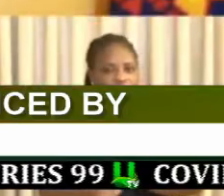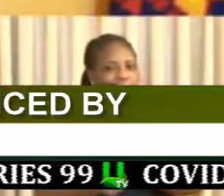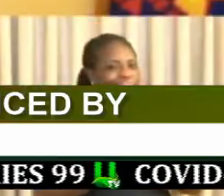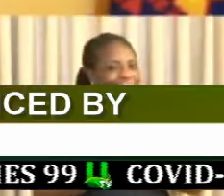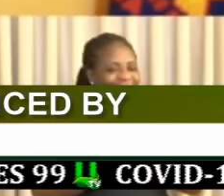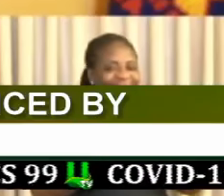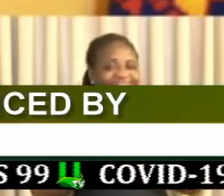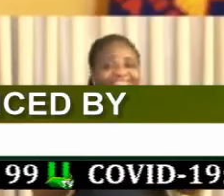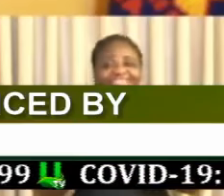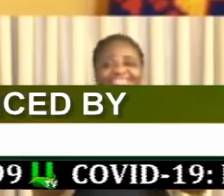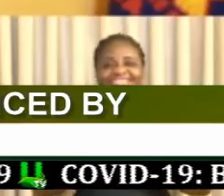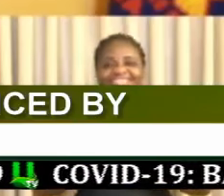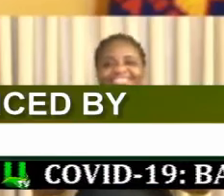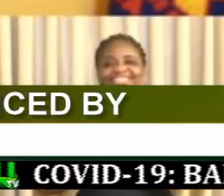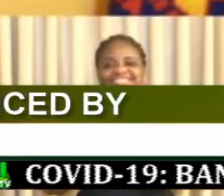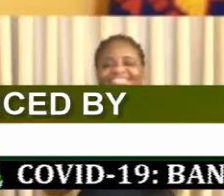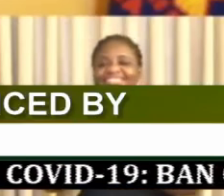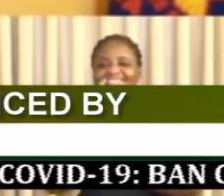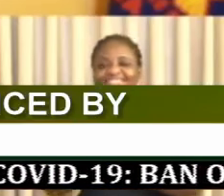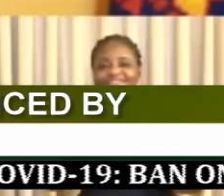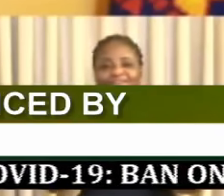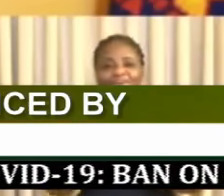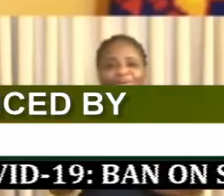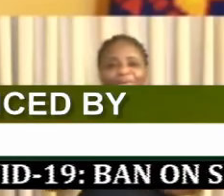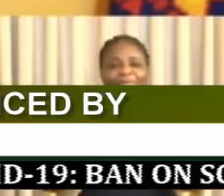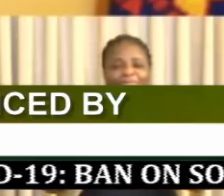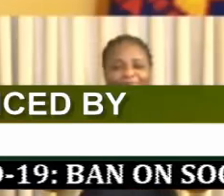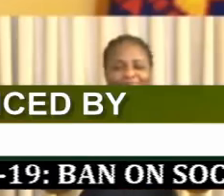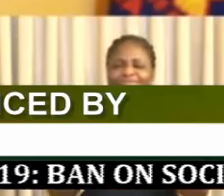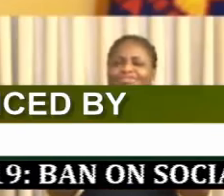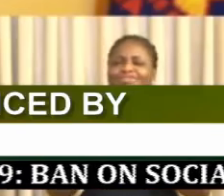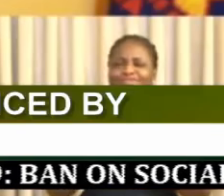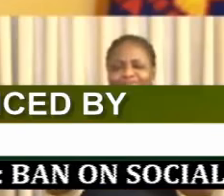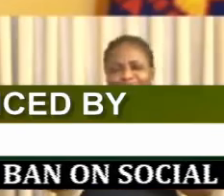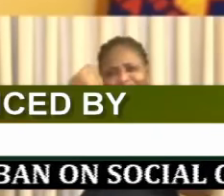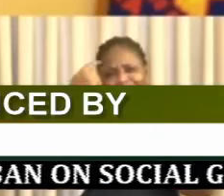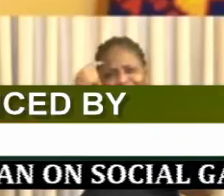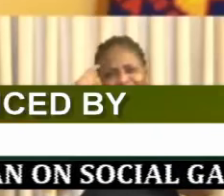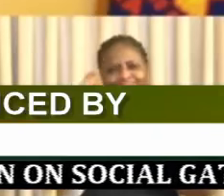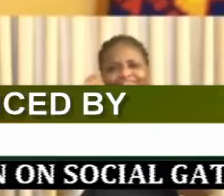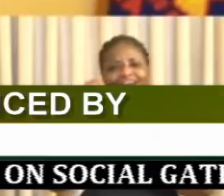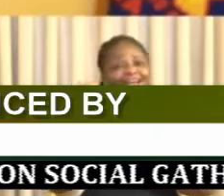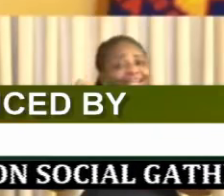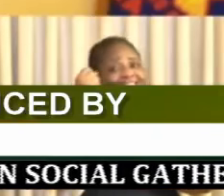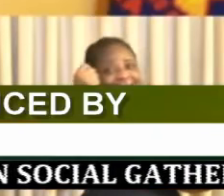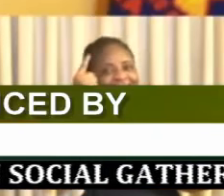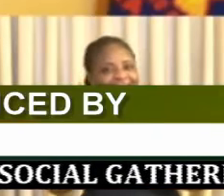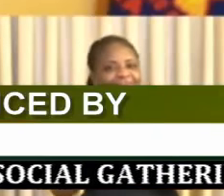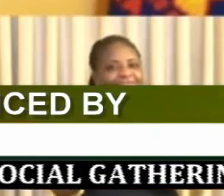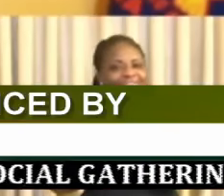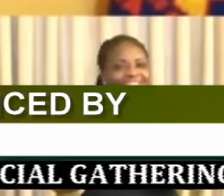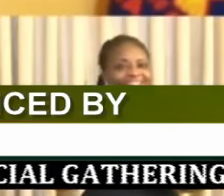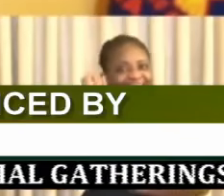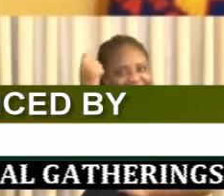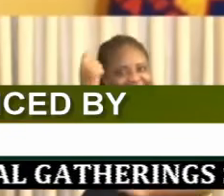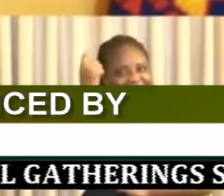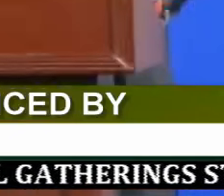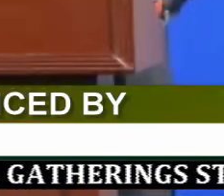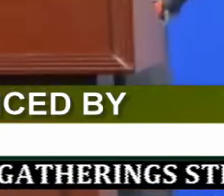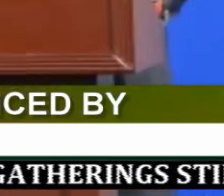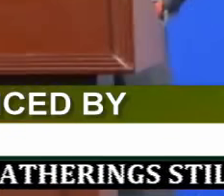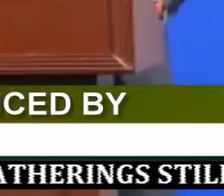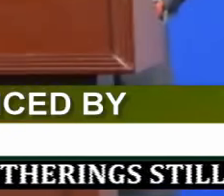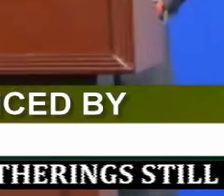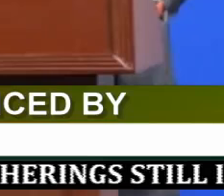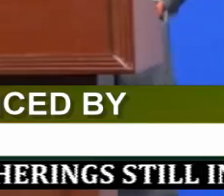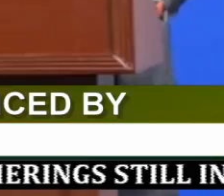dwa se wo mohye body munyan sapper for science and penny for scientists at the baba to a ja. Any data said the figures never cost so